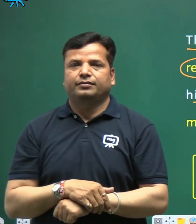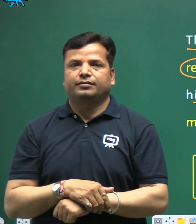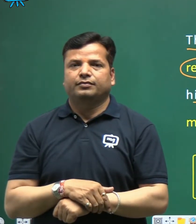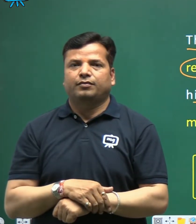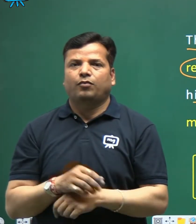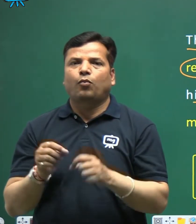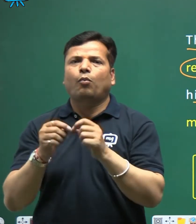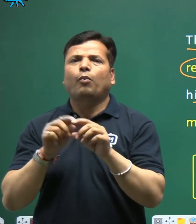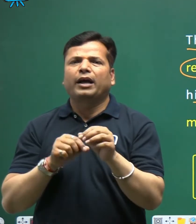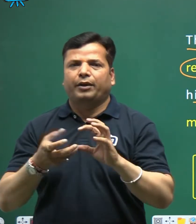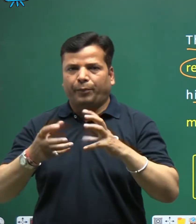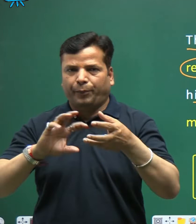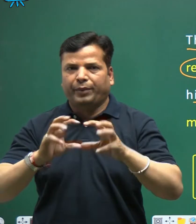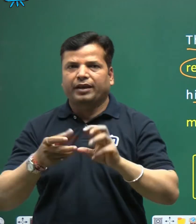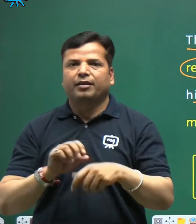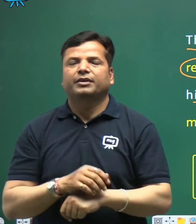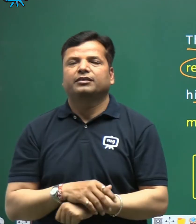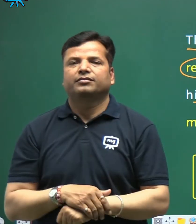by becoming